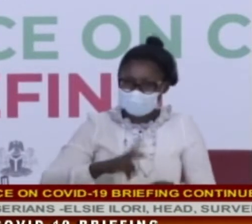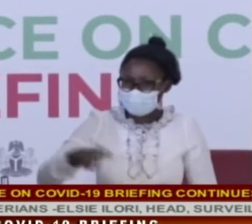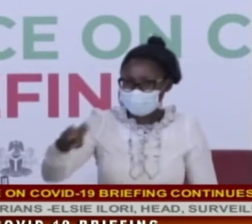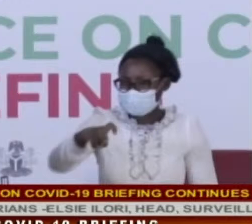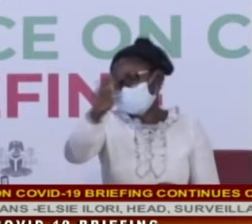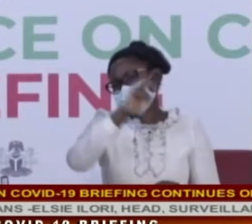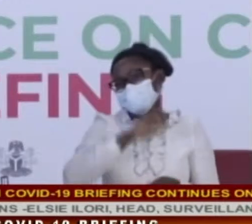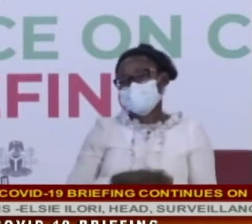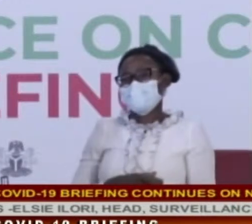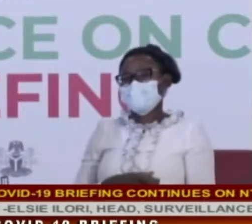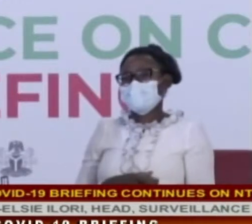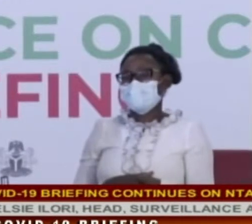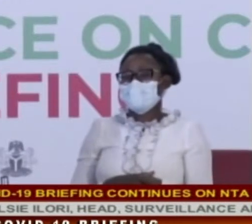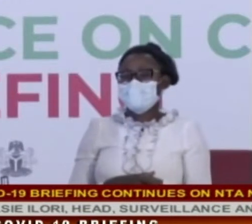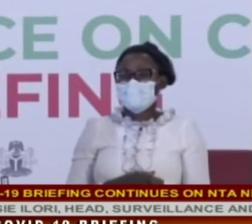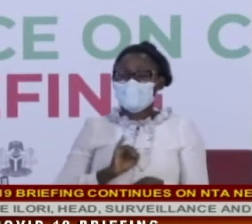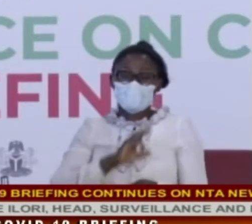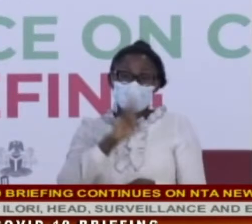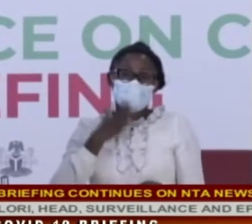And as the days roll by,